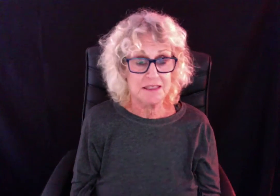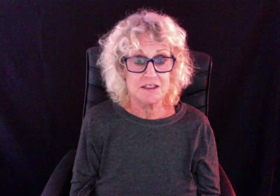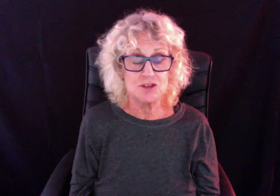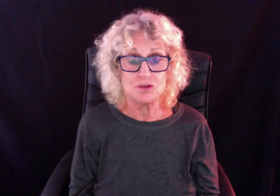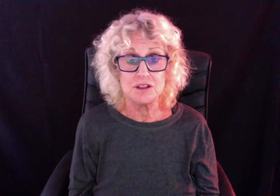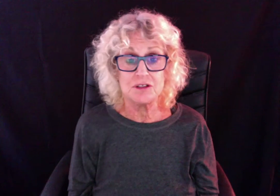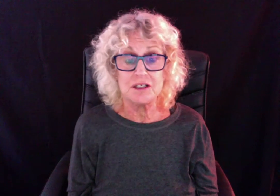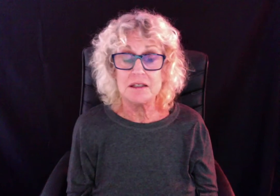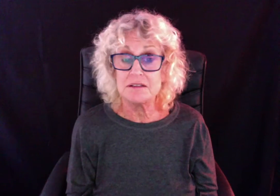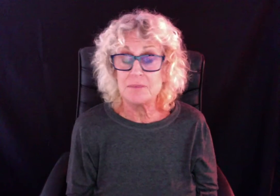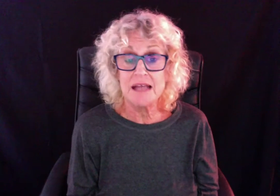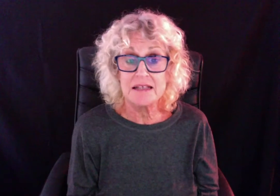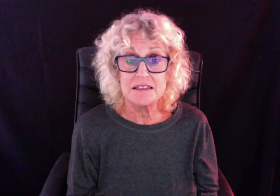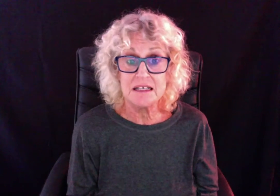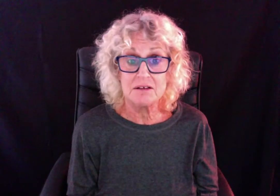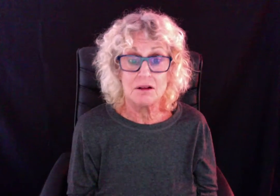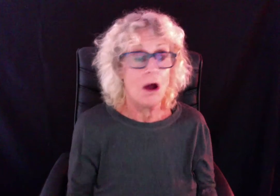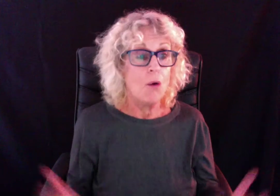this earlier, something accidental.